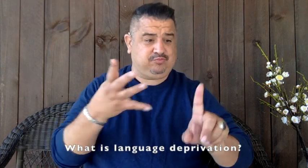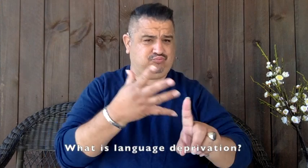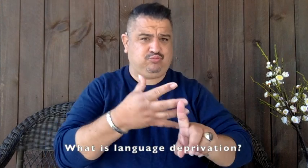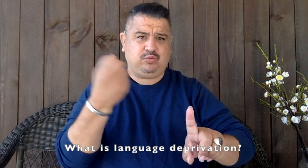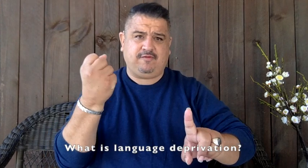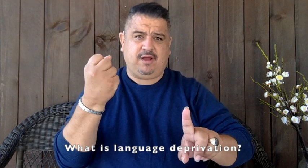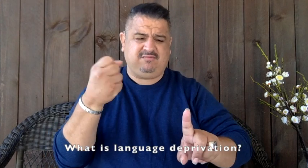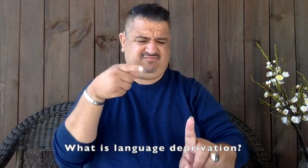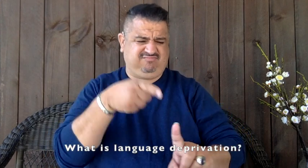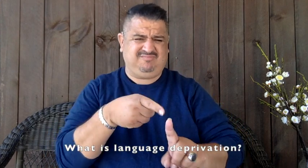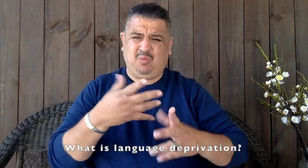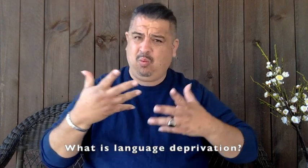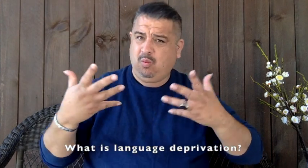What is language deprivation?